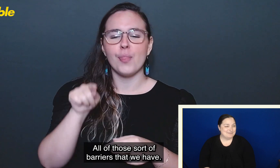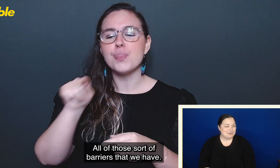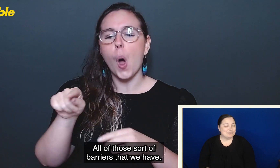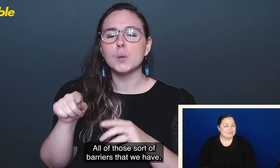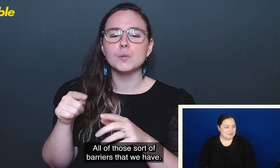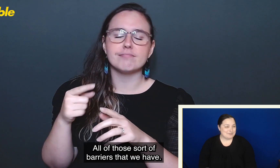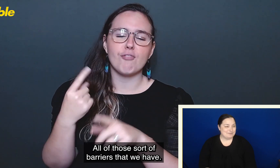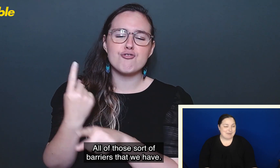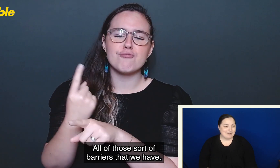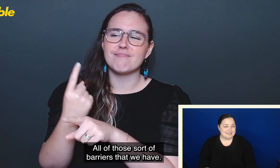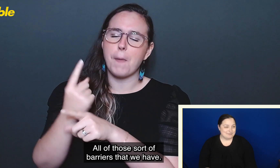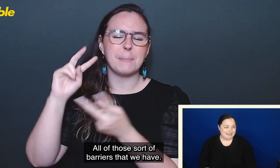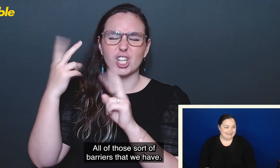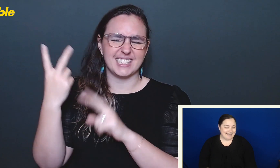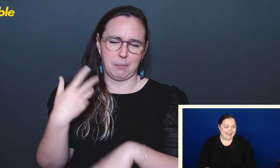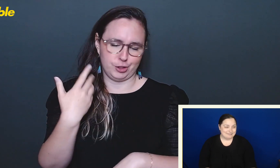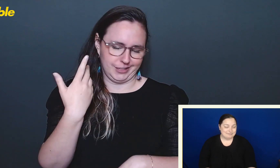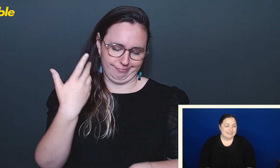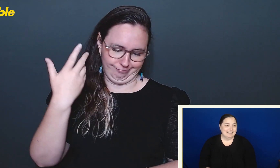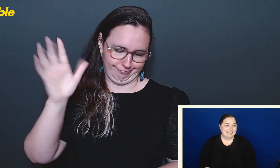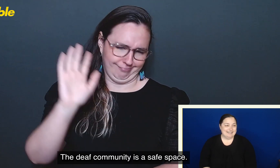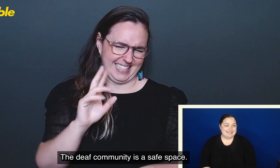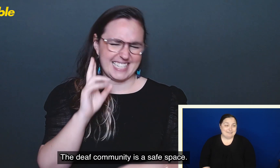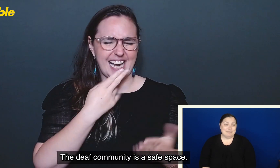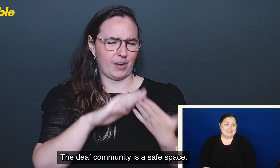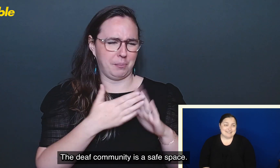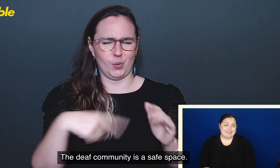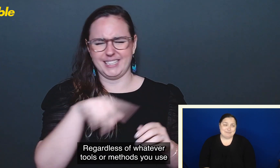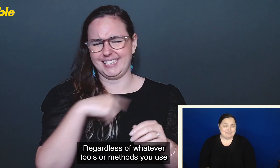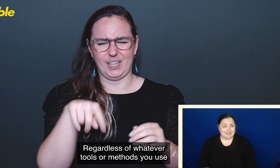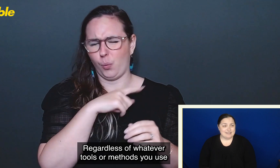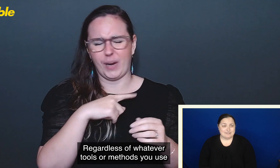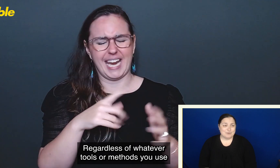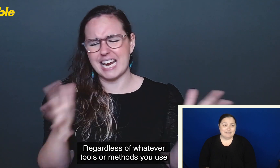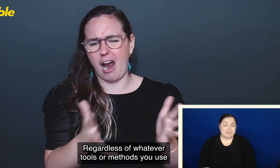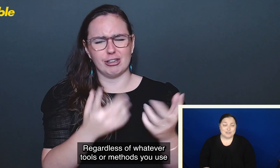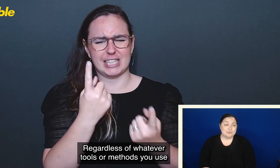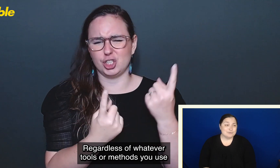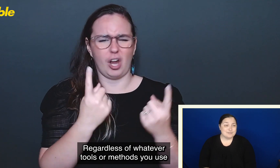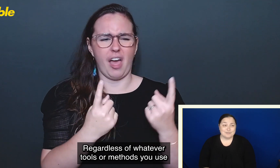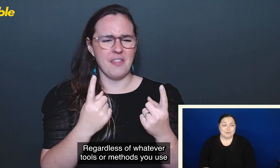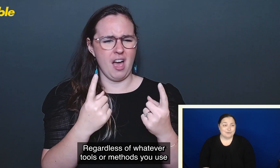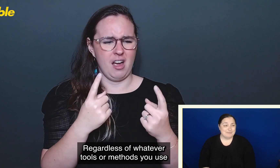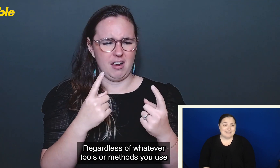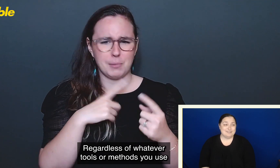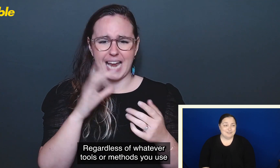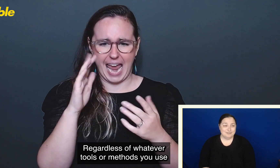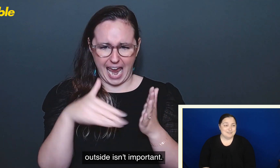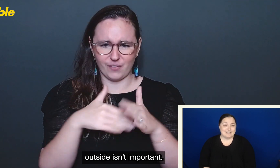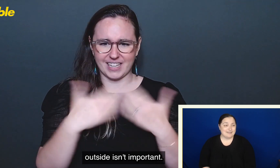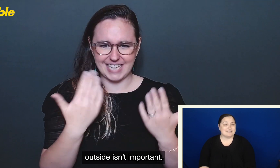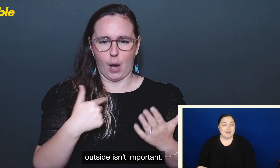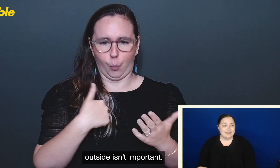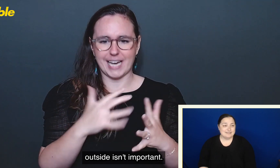time, all of those sort of barriers that we have. The deaf community is a safe space regardless of whatever tools or methods you